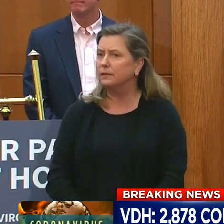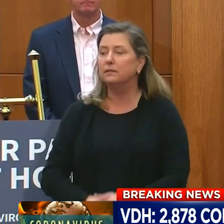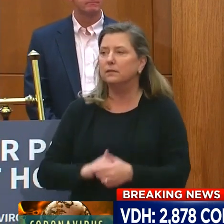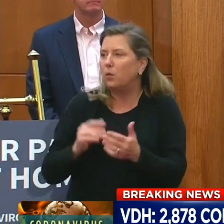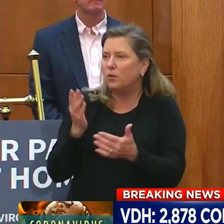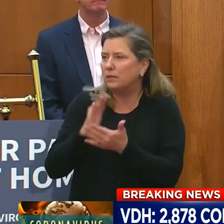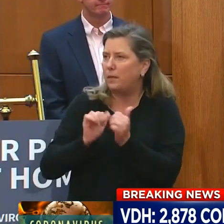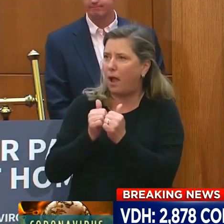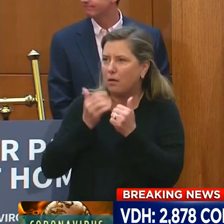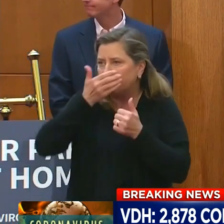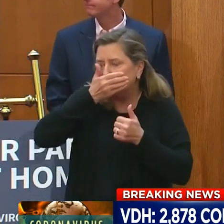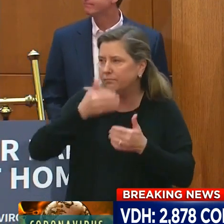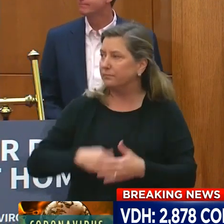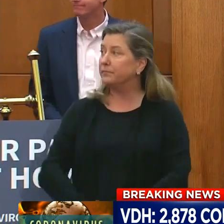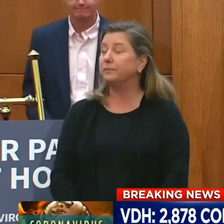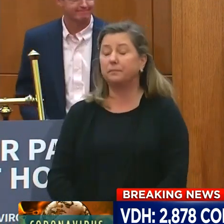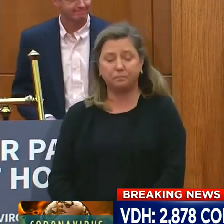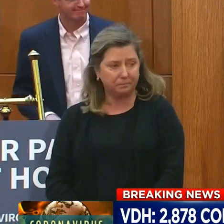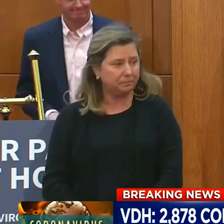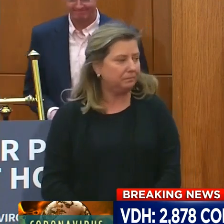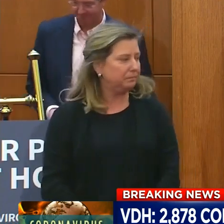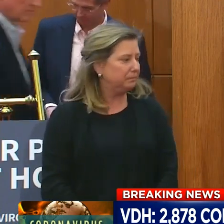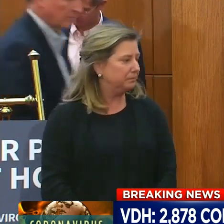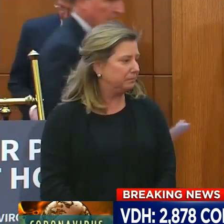face covering. Secretary Moran.